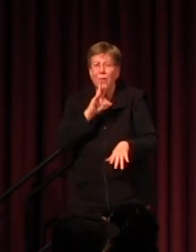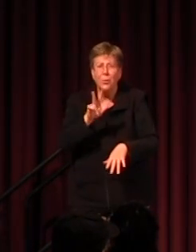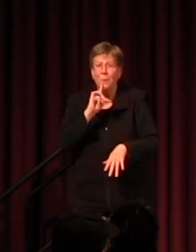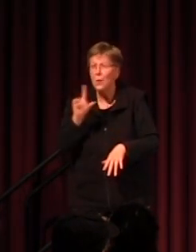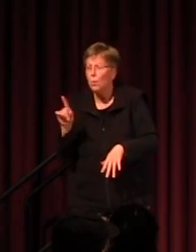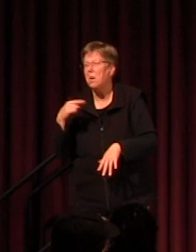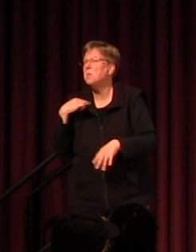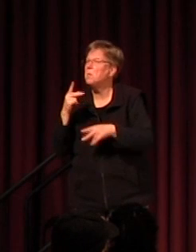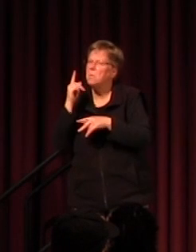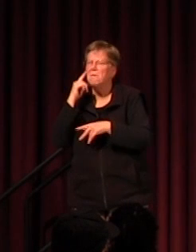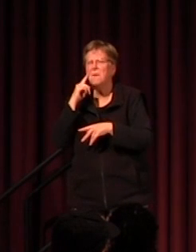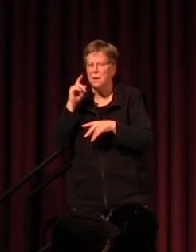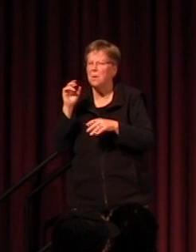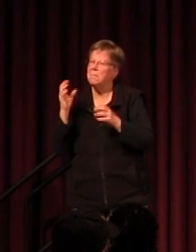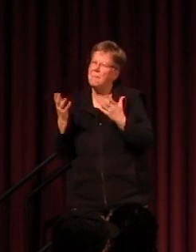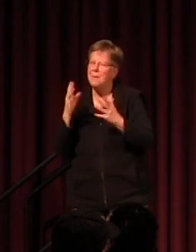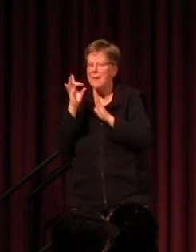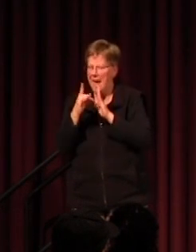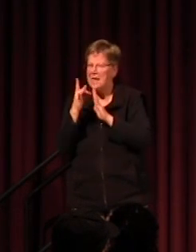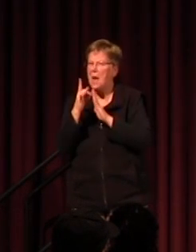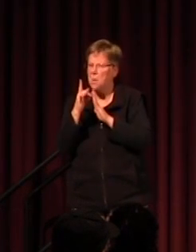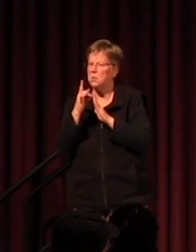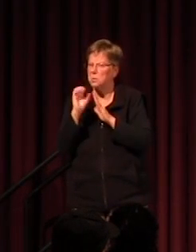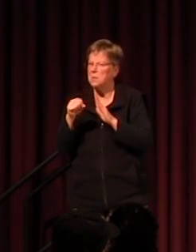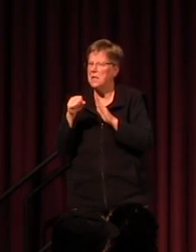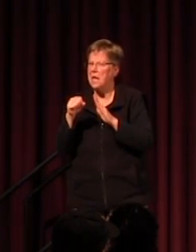So we figured we could push them about 8 hours a day.